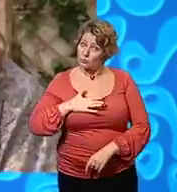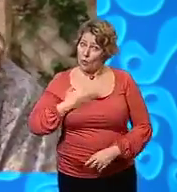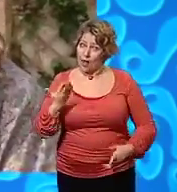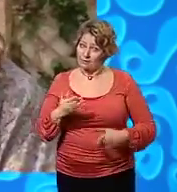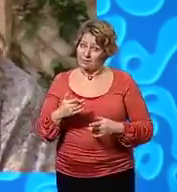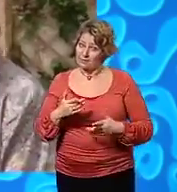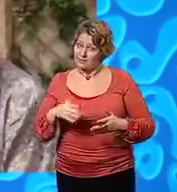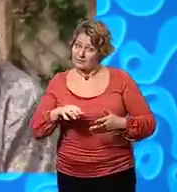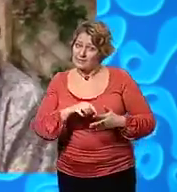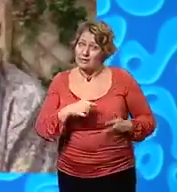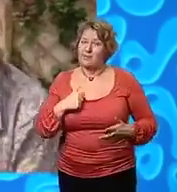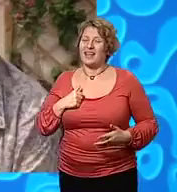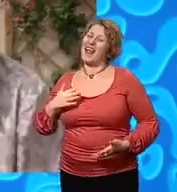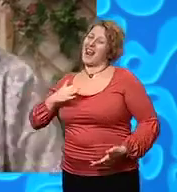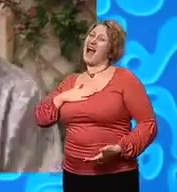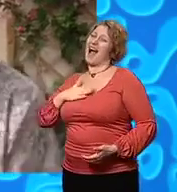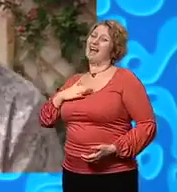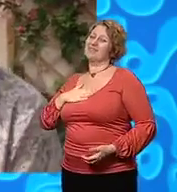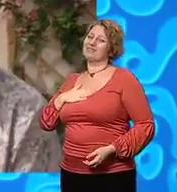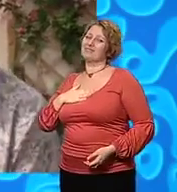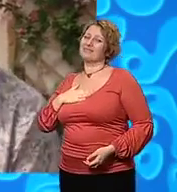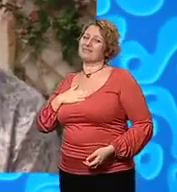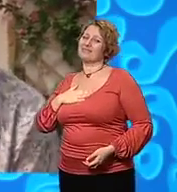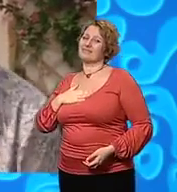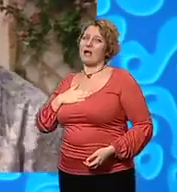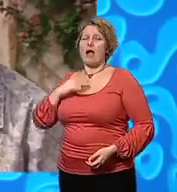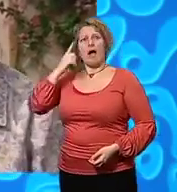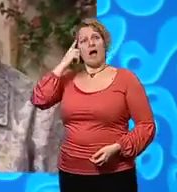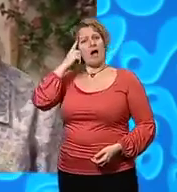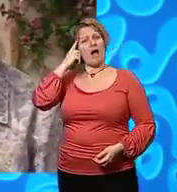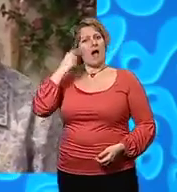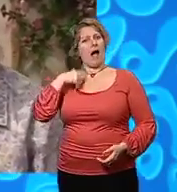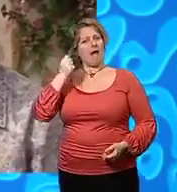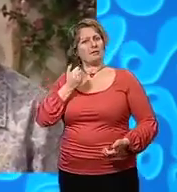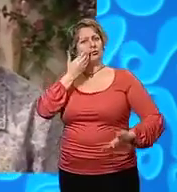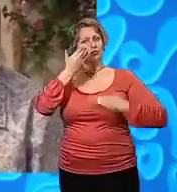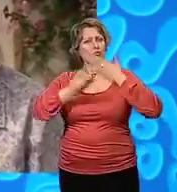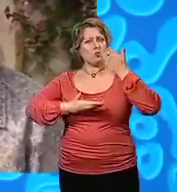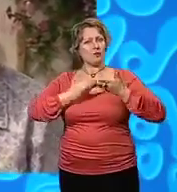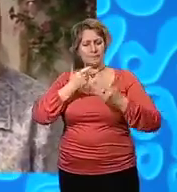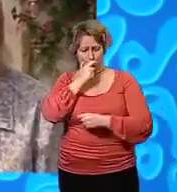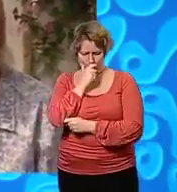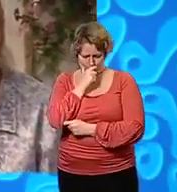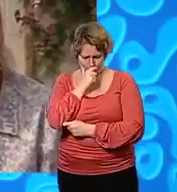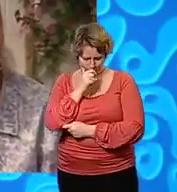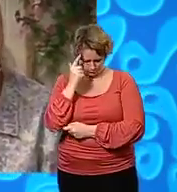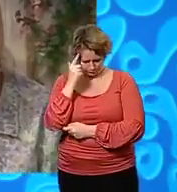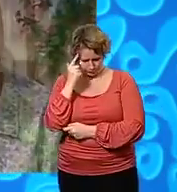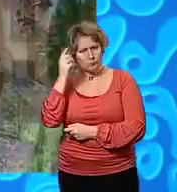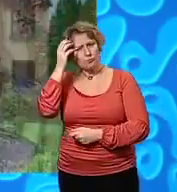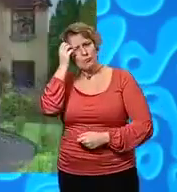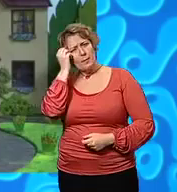garden, but I like them. That reminds me of a story. Let me see if I can remember